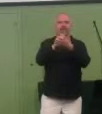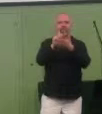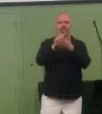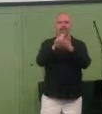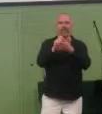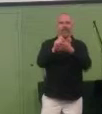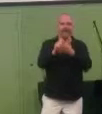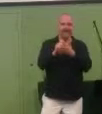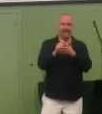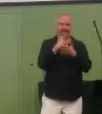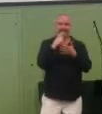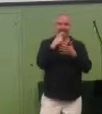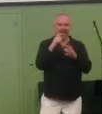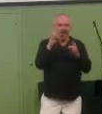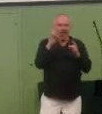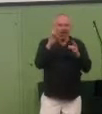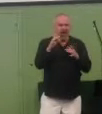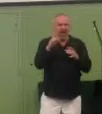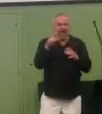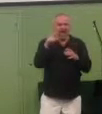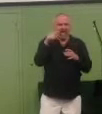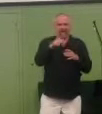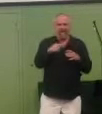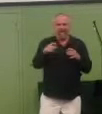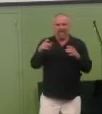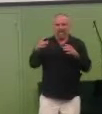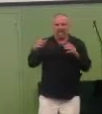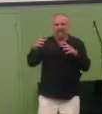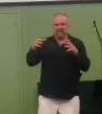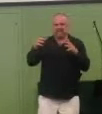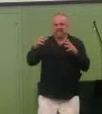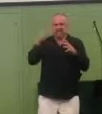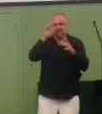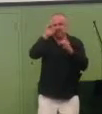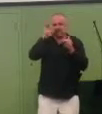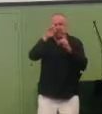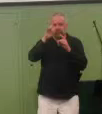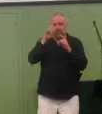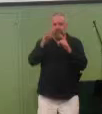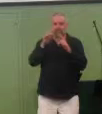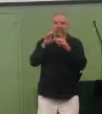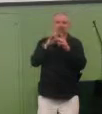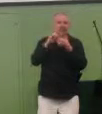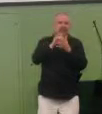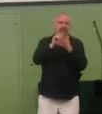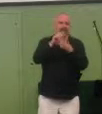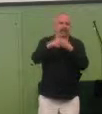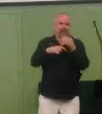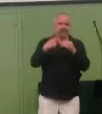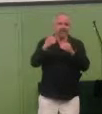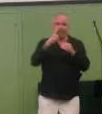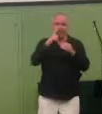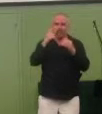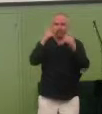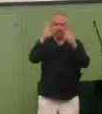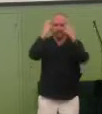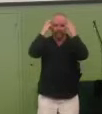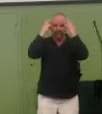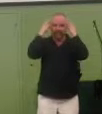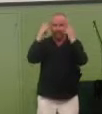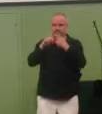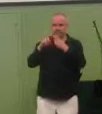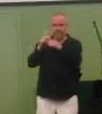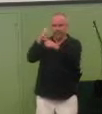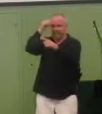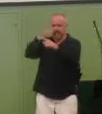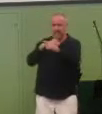loved, explaining that, quote, she chopped off his lovely thick curls. How could she possibly do that to